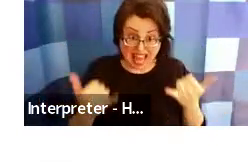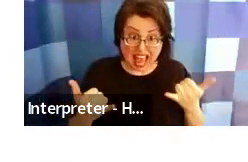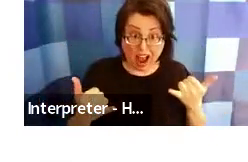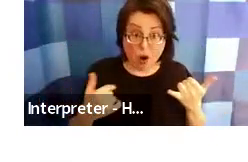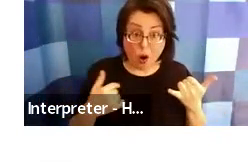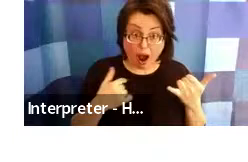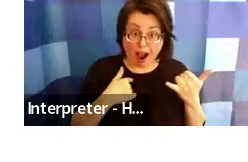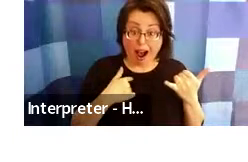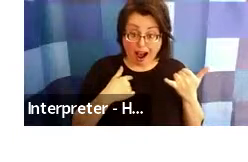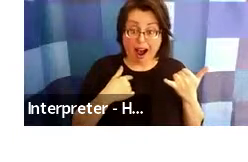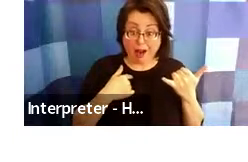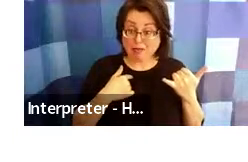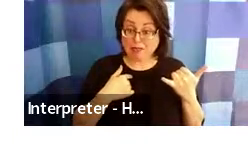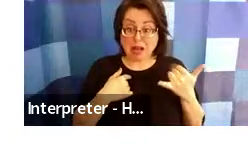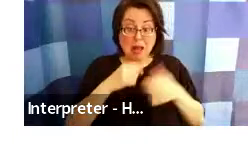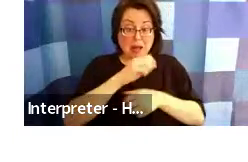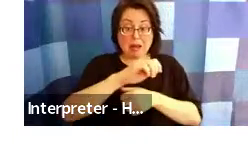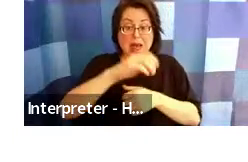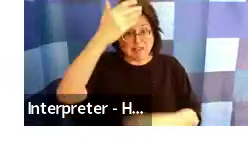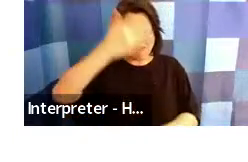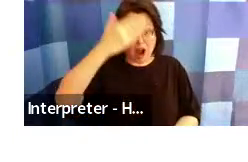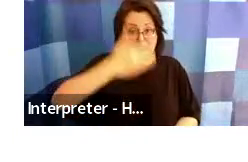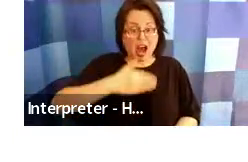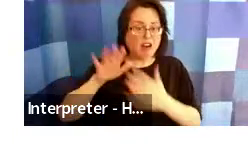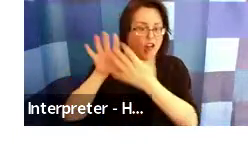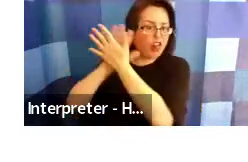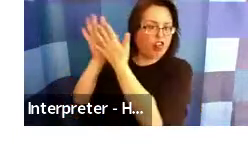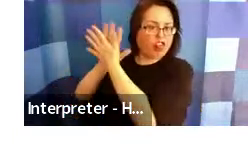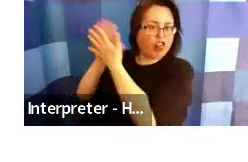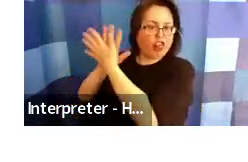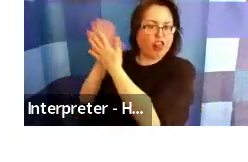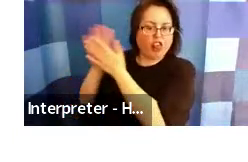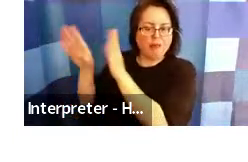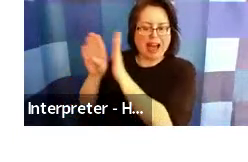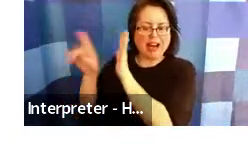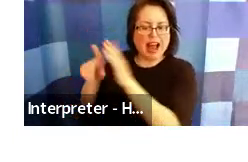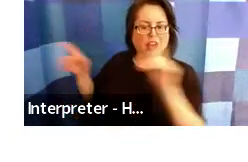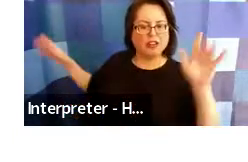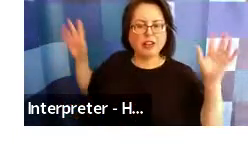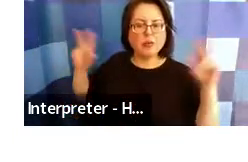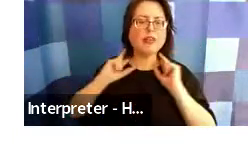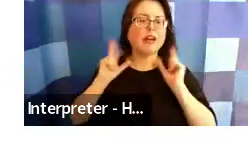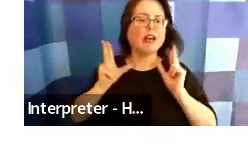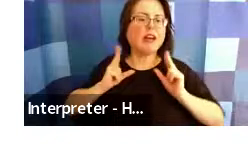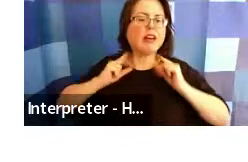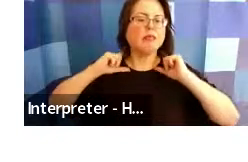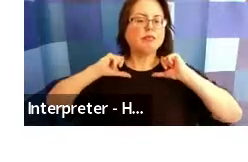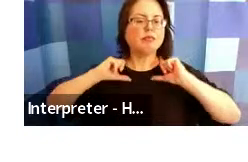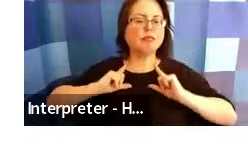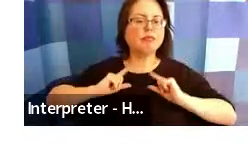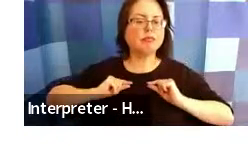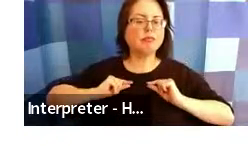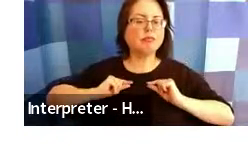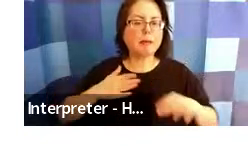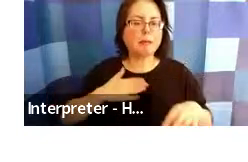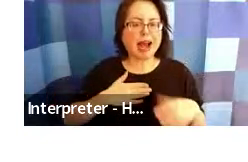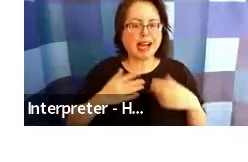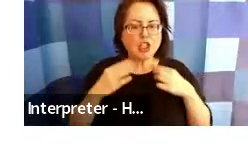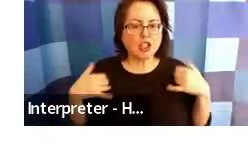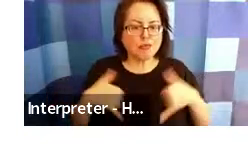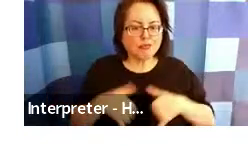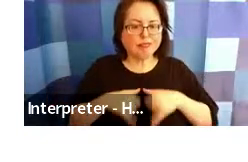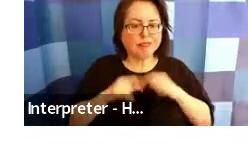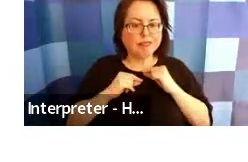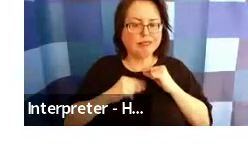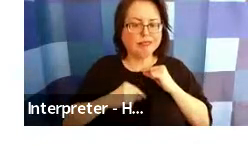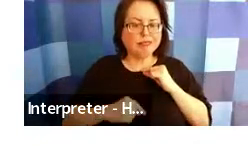am I'm behind or in front of a blurry background with a colored shirt. And I've been working with Tosh